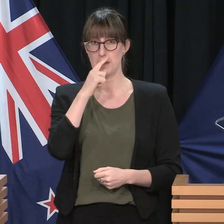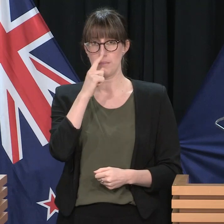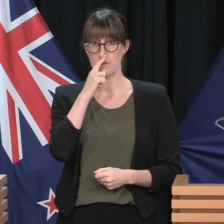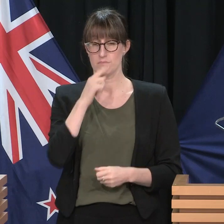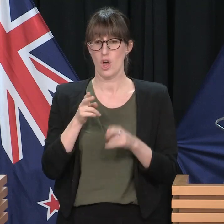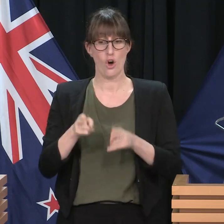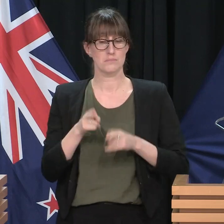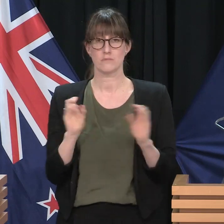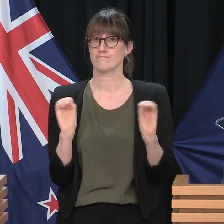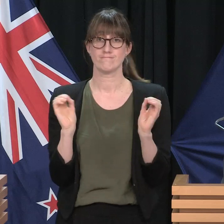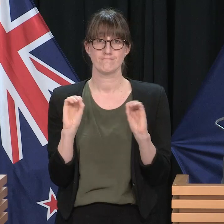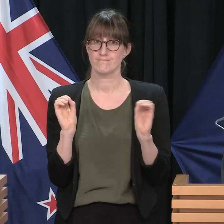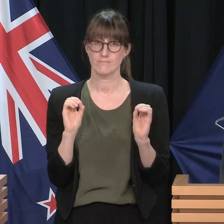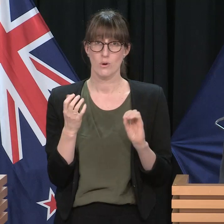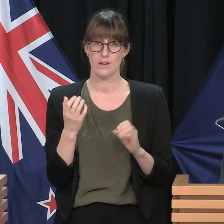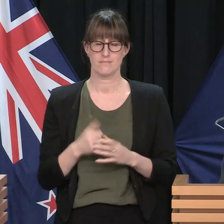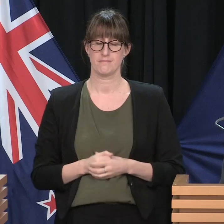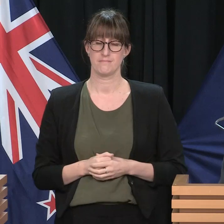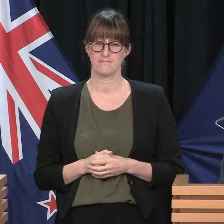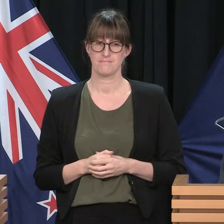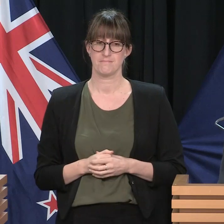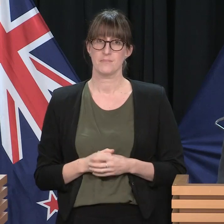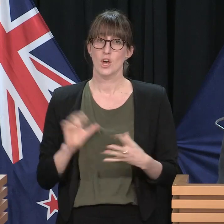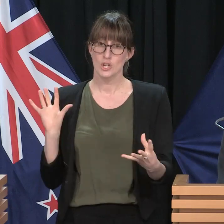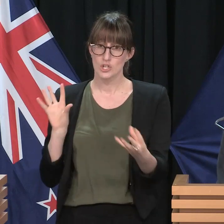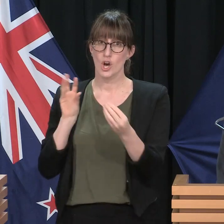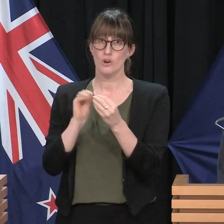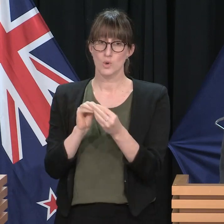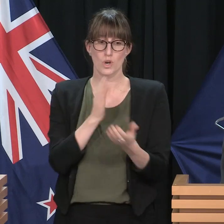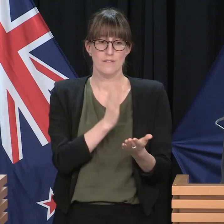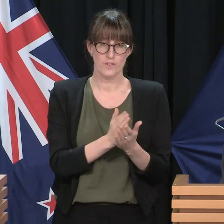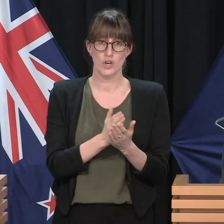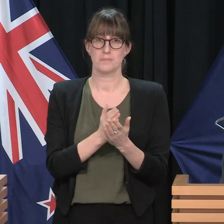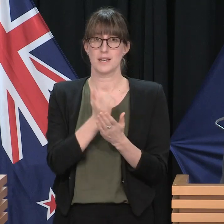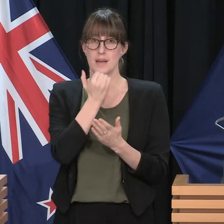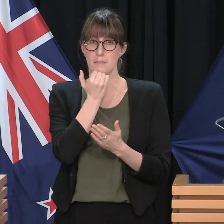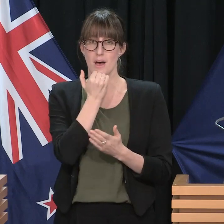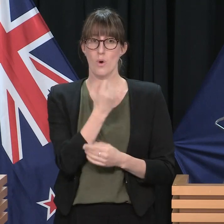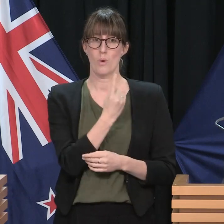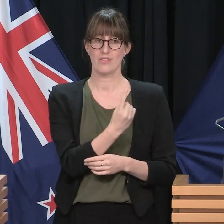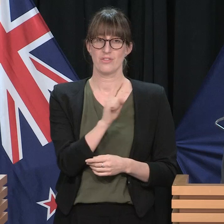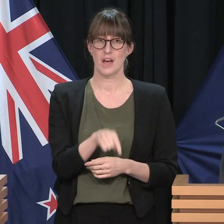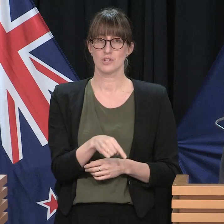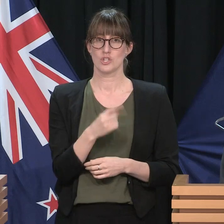hospital-level care at the moment for COVID-19. Our total number of confirmed cases is now